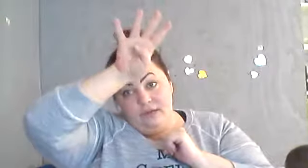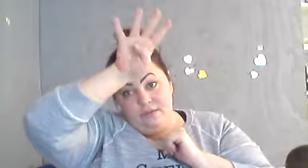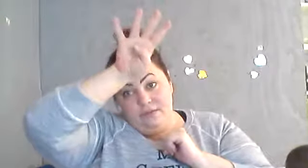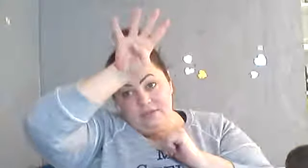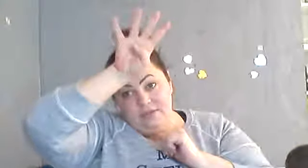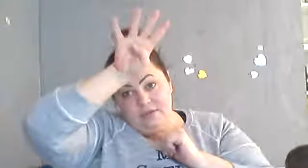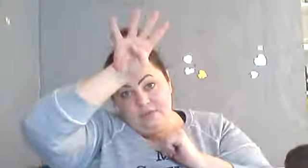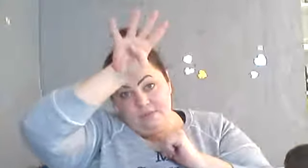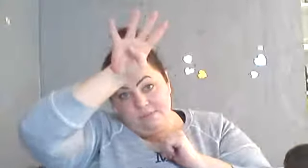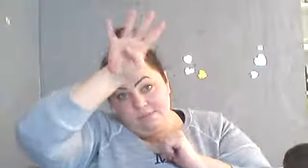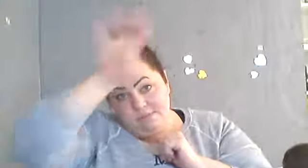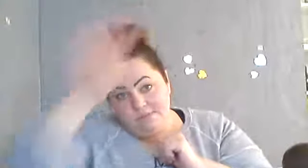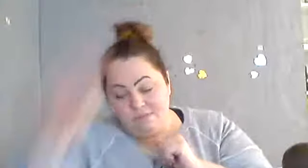Fireman.